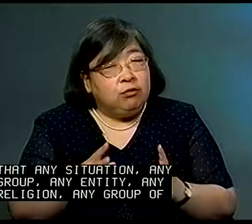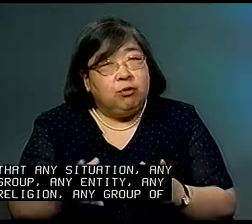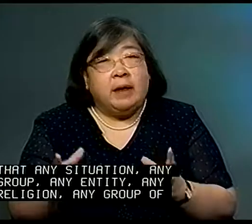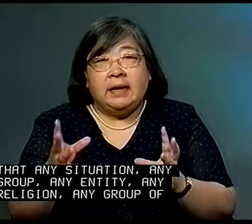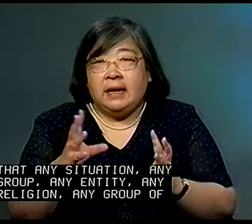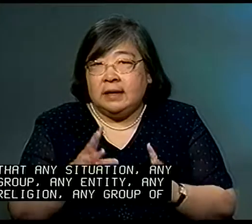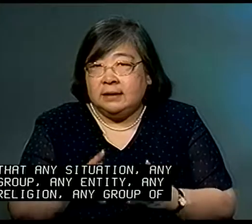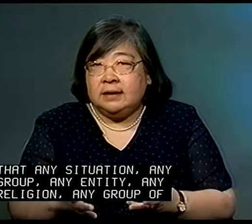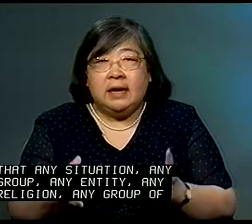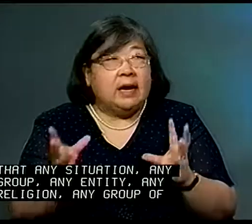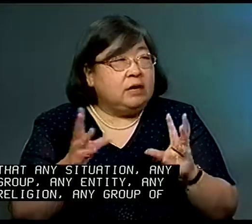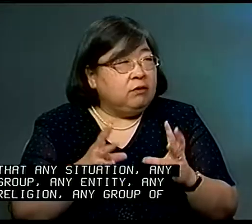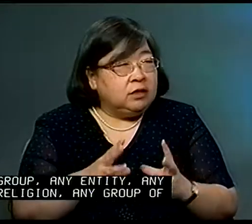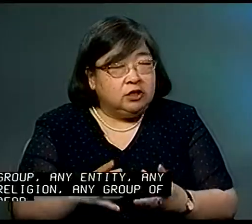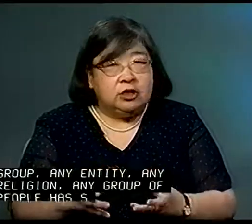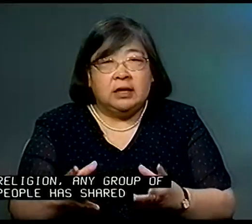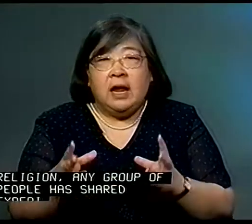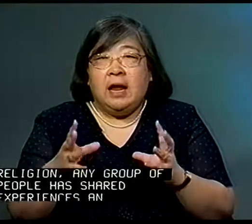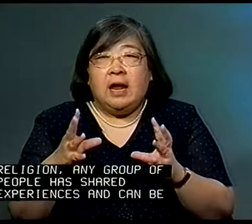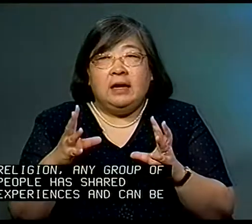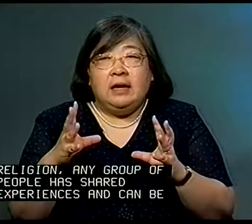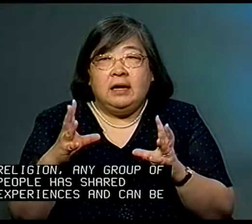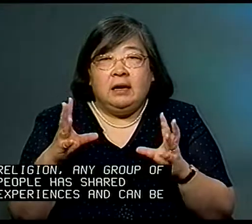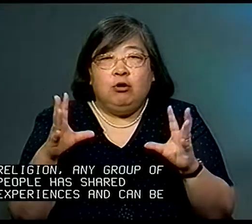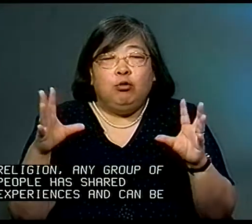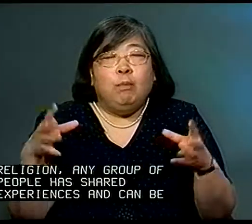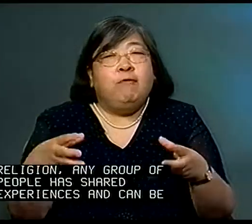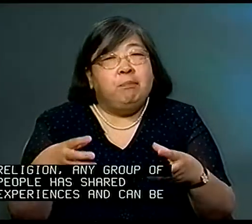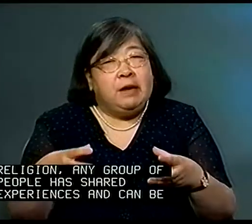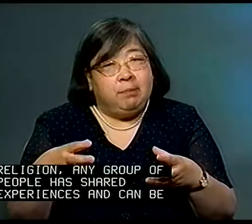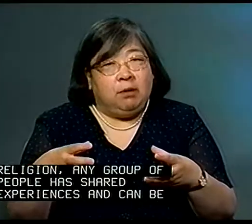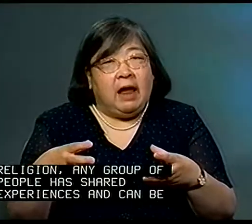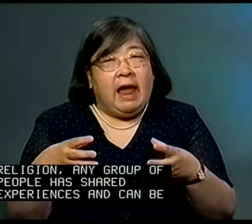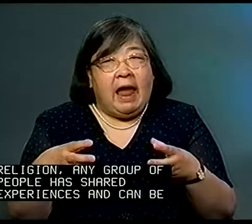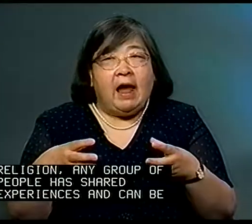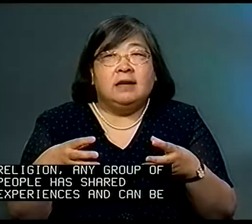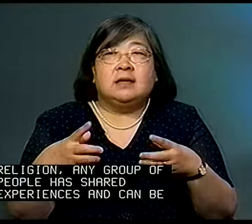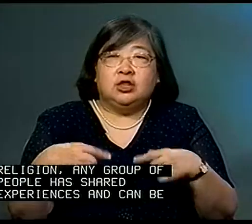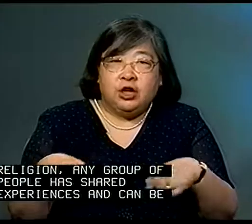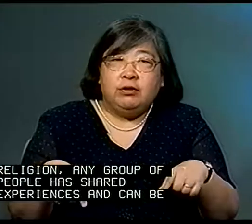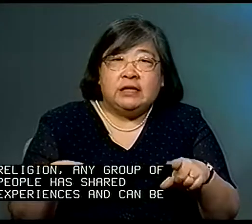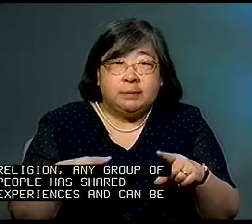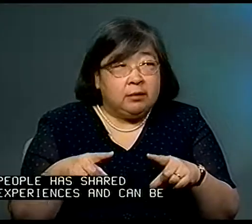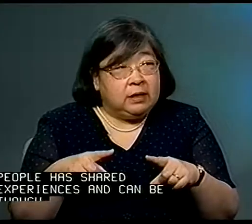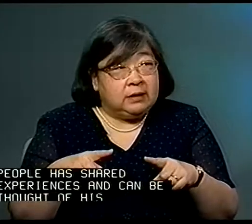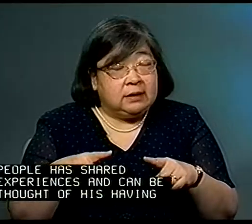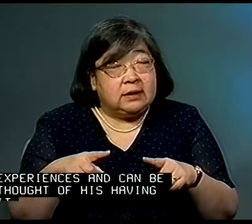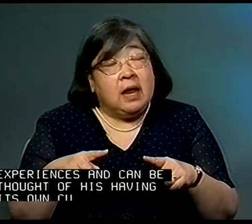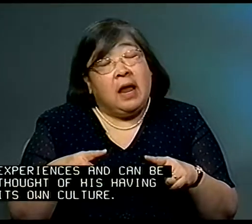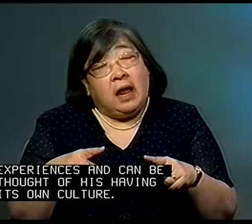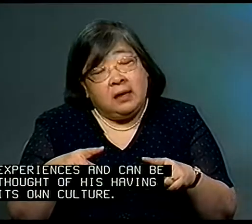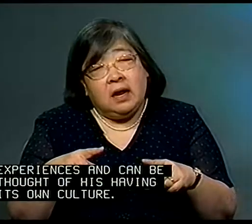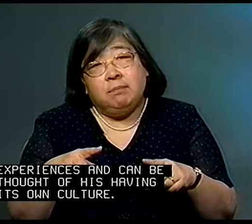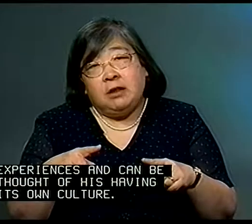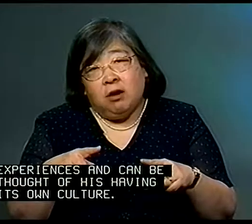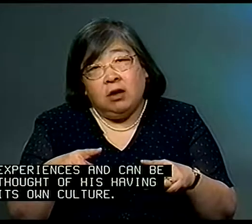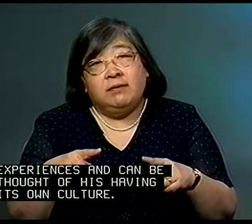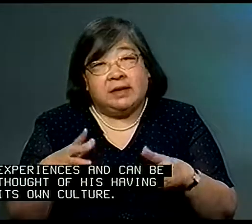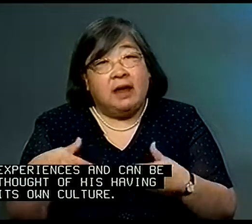group, any entity, any religion, any group of people has shared experiences and can be thought of as having